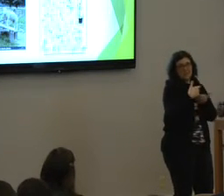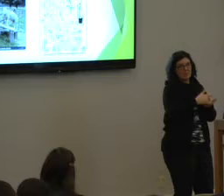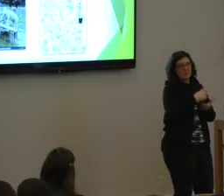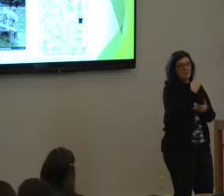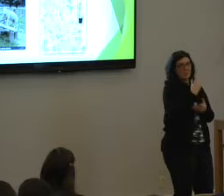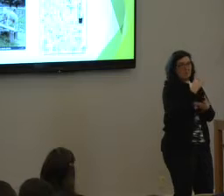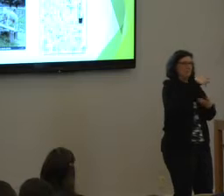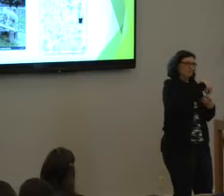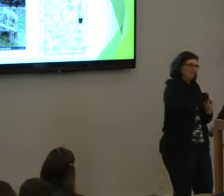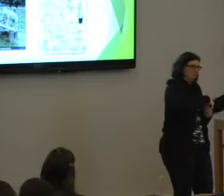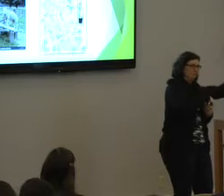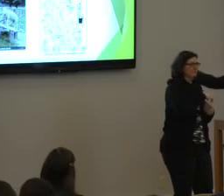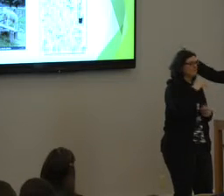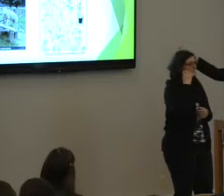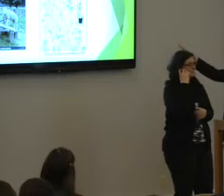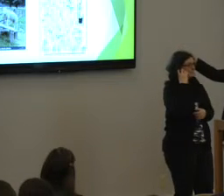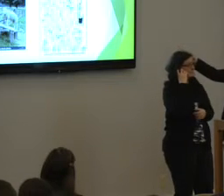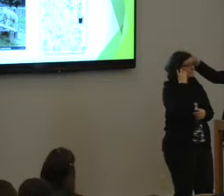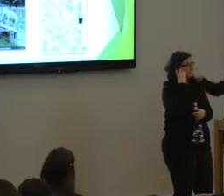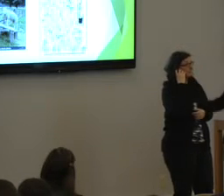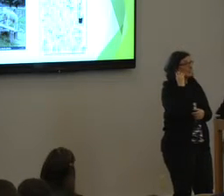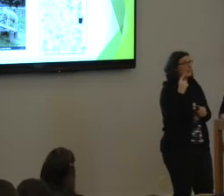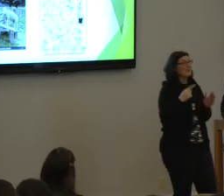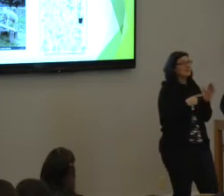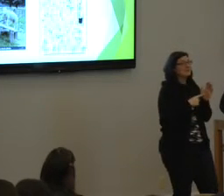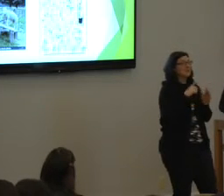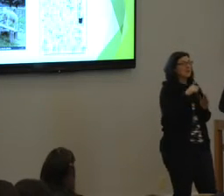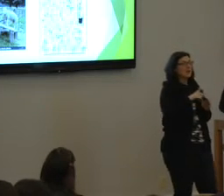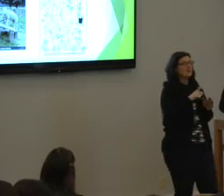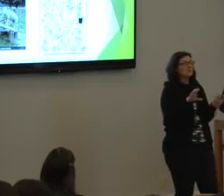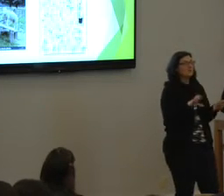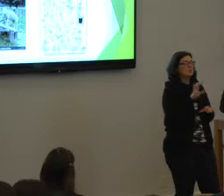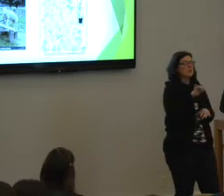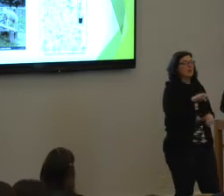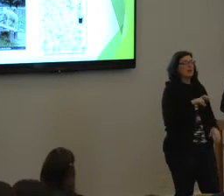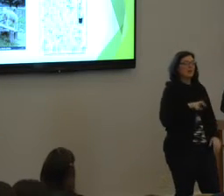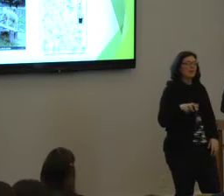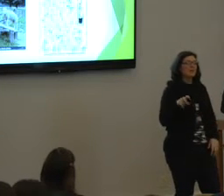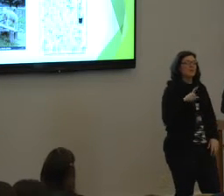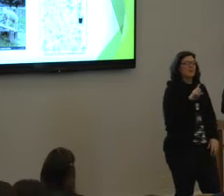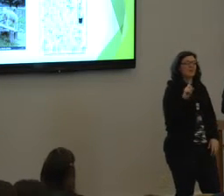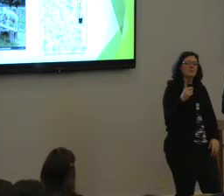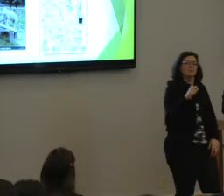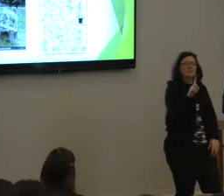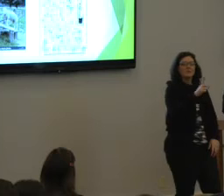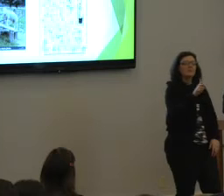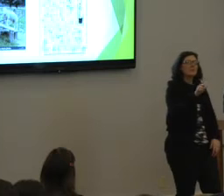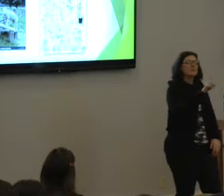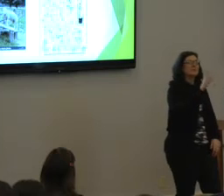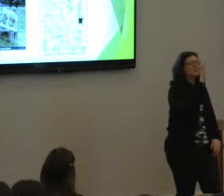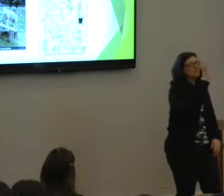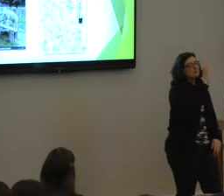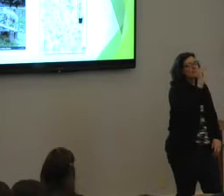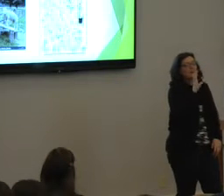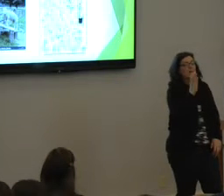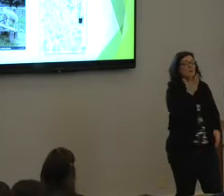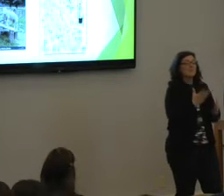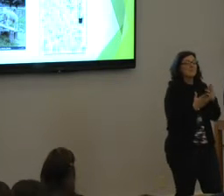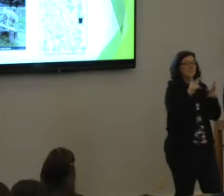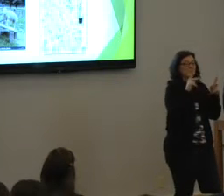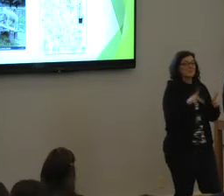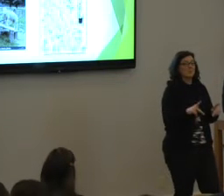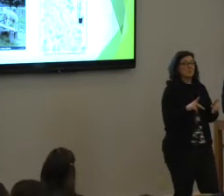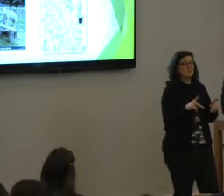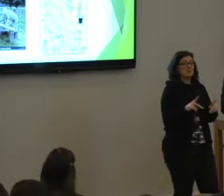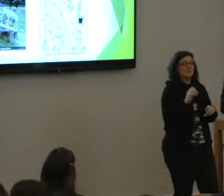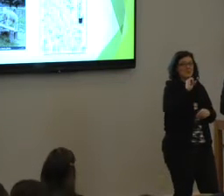get back in. And sometimes you got to do that kind of wandering, to go find those people who are maybe the ones shut out.